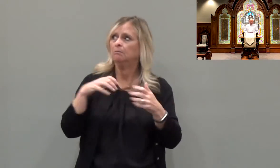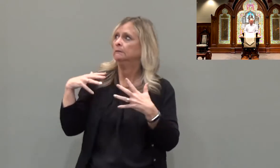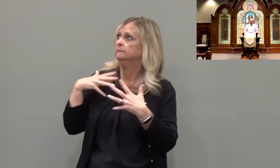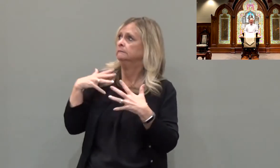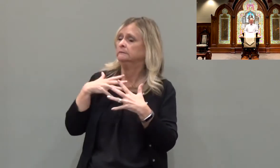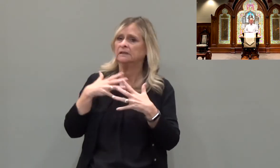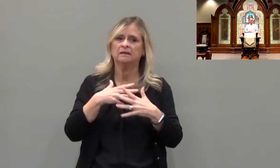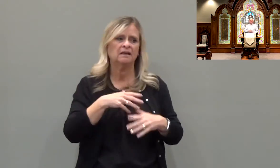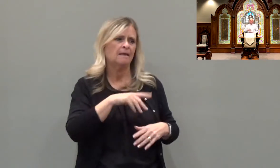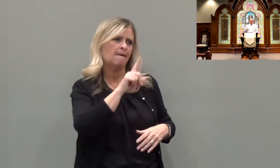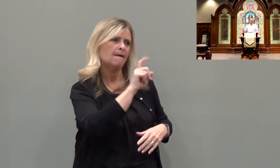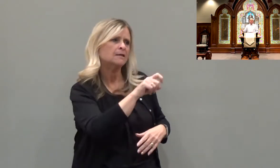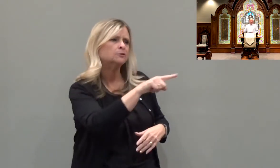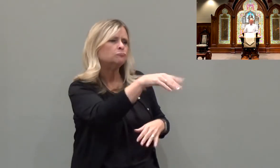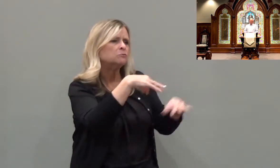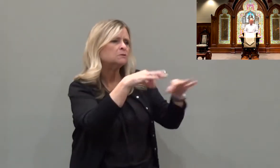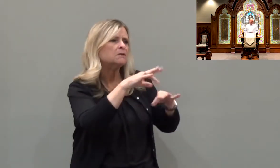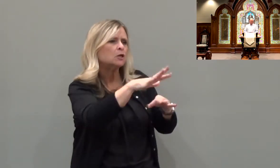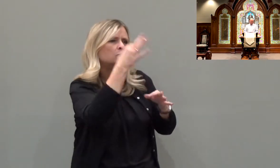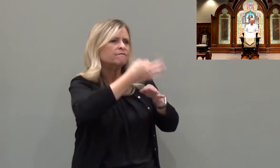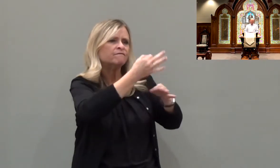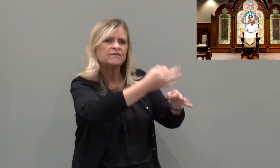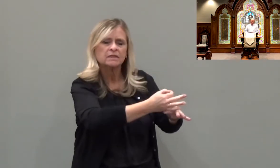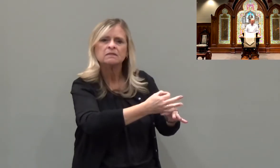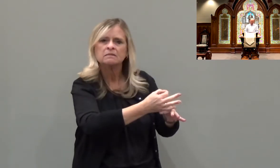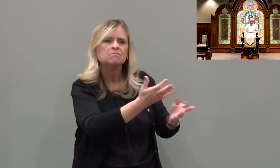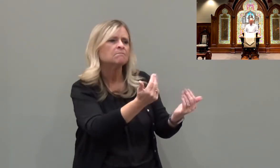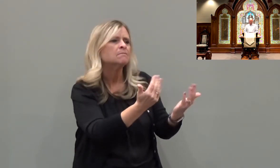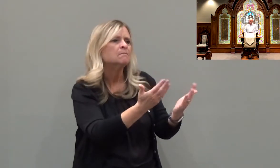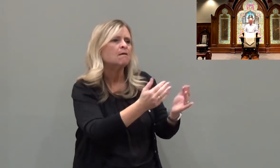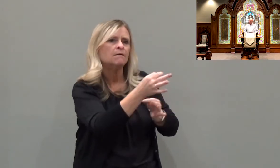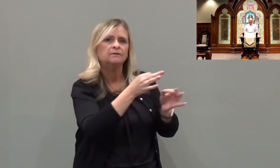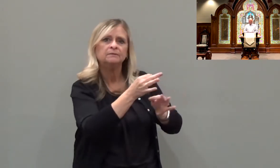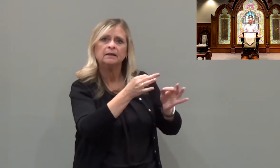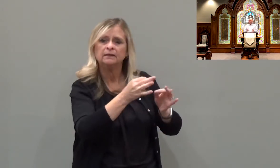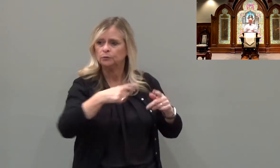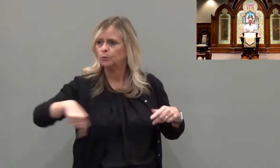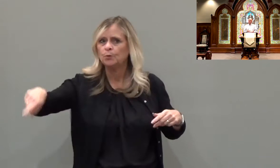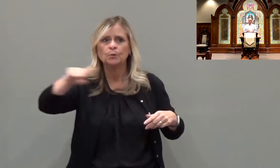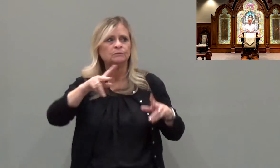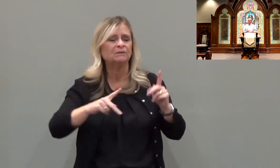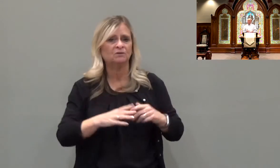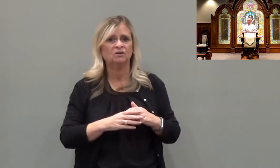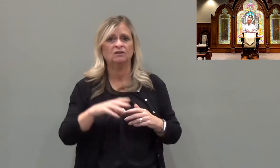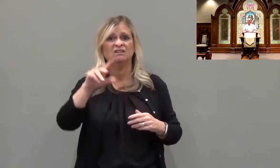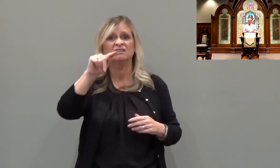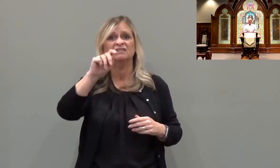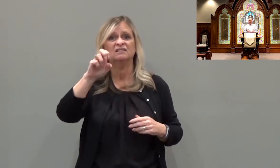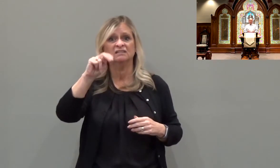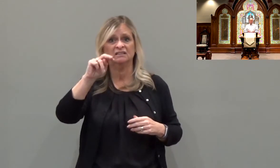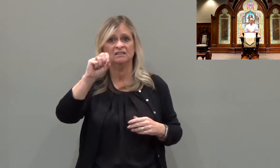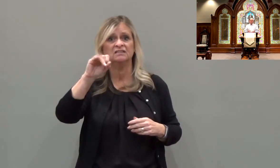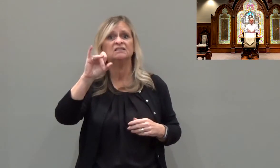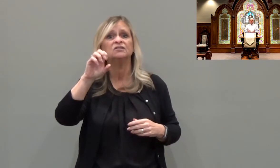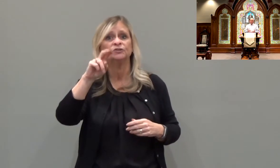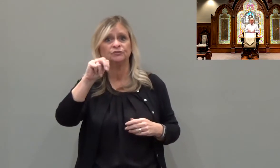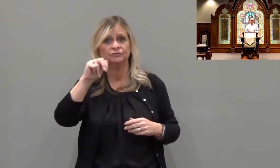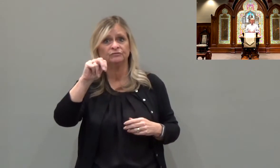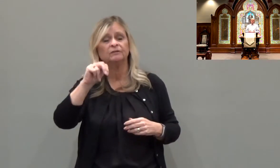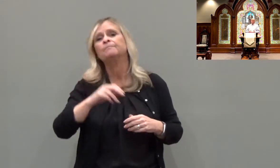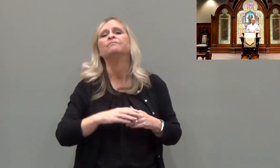faith that they have to other people who are around. There is this tension. In other words,